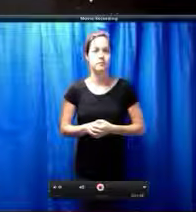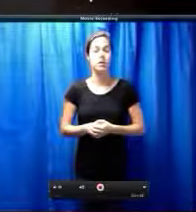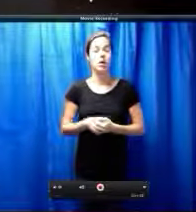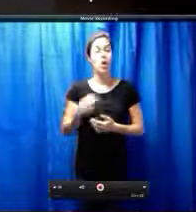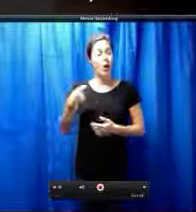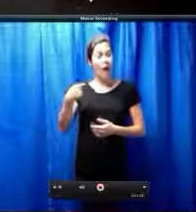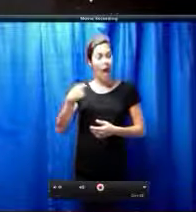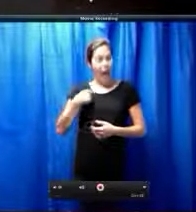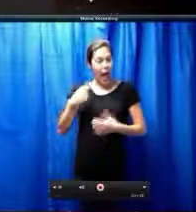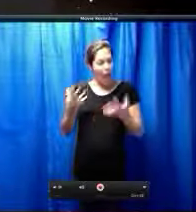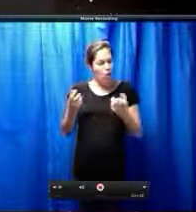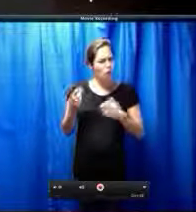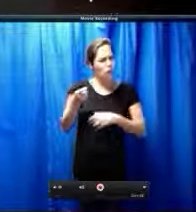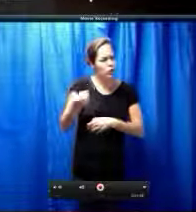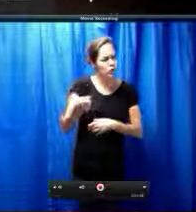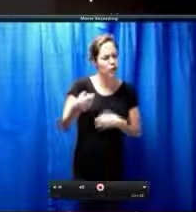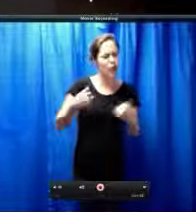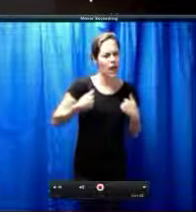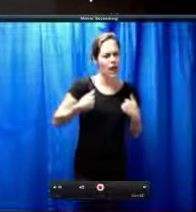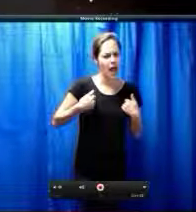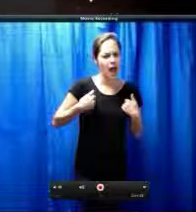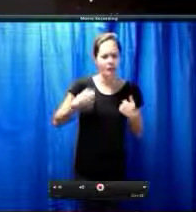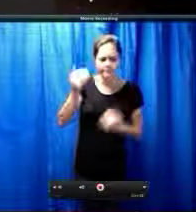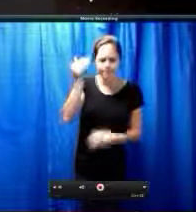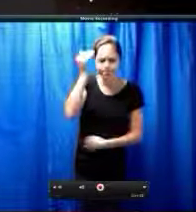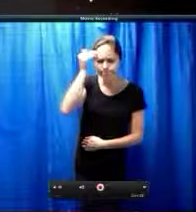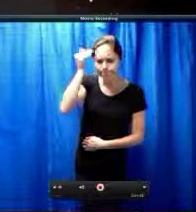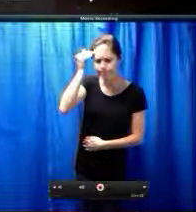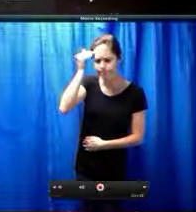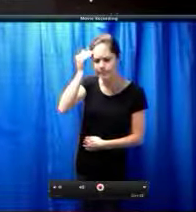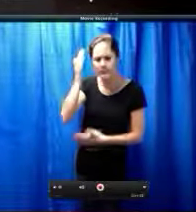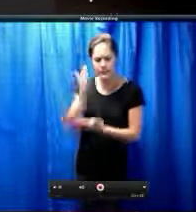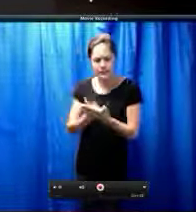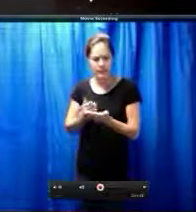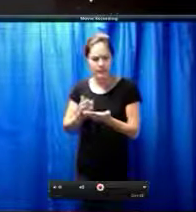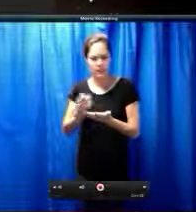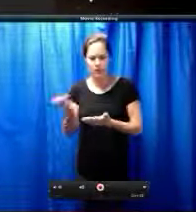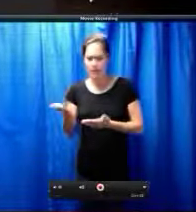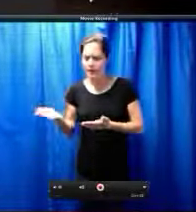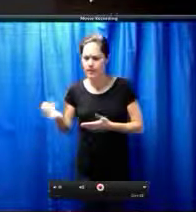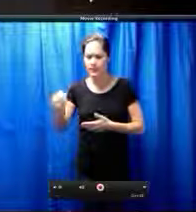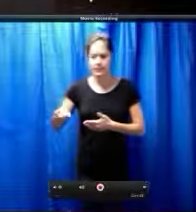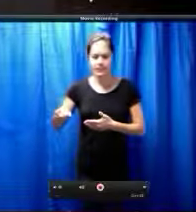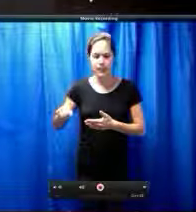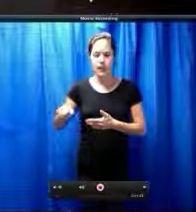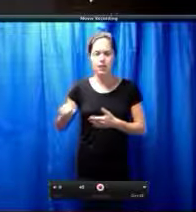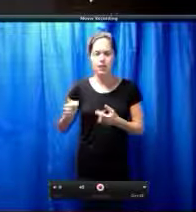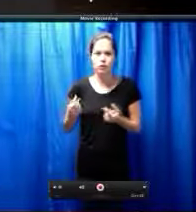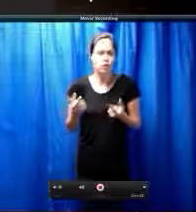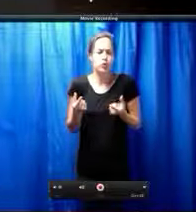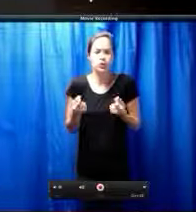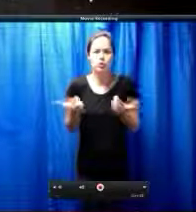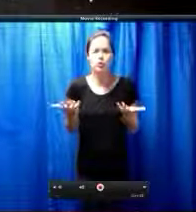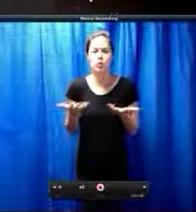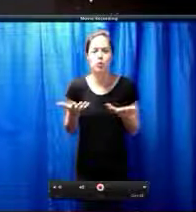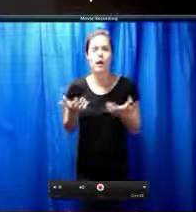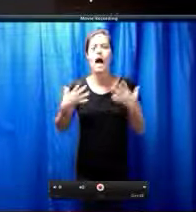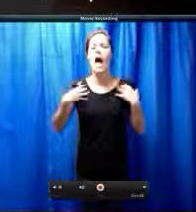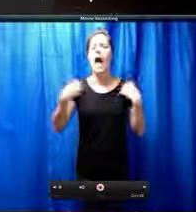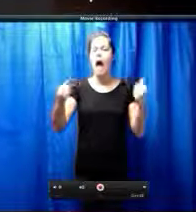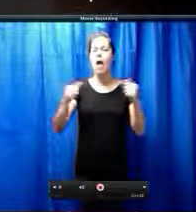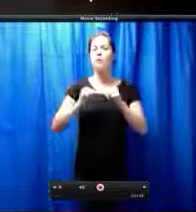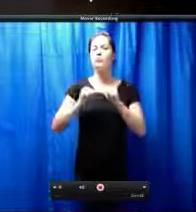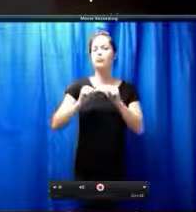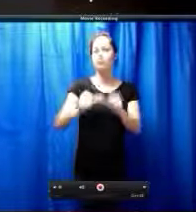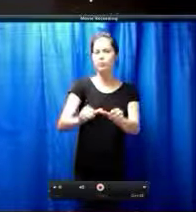get so that you can understand that there are things that you can do to make yourself healthy and stay healthy. What we ingest, what we eat, what we